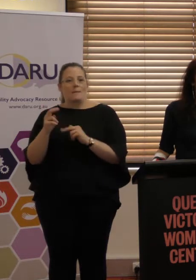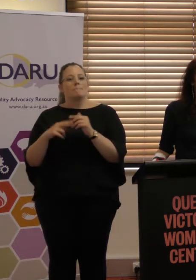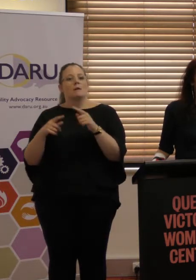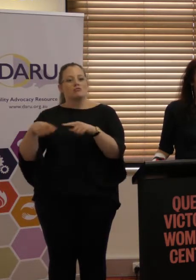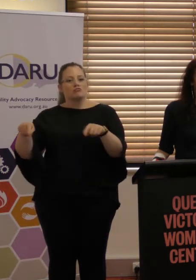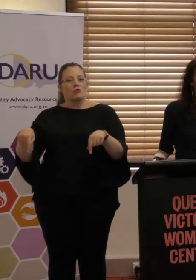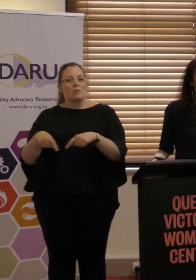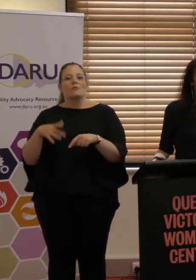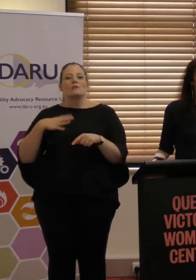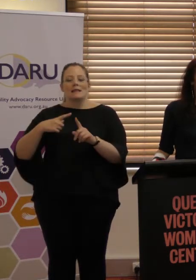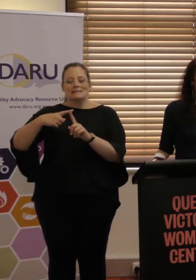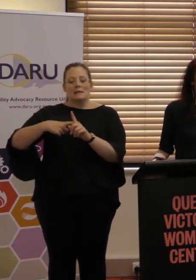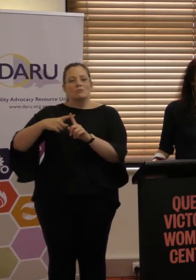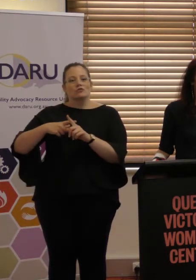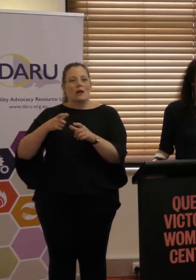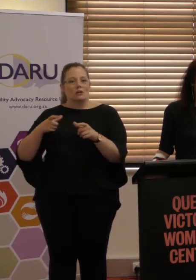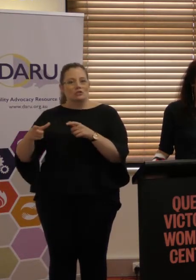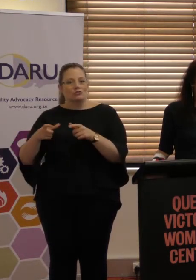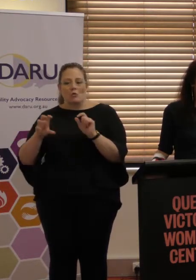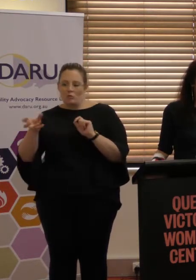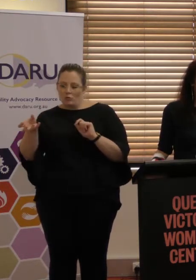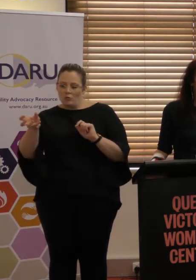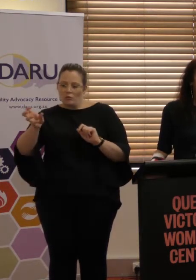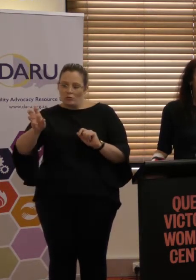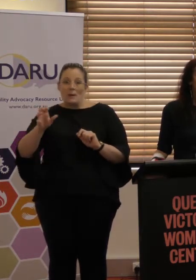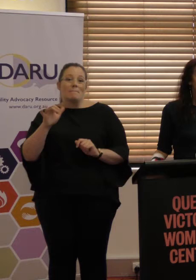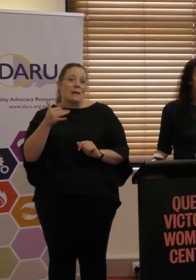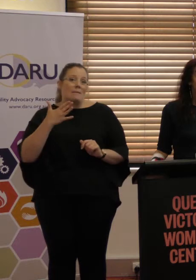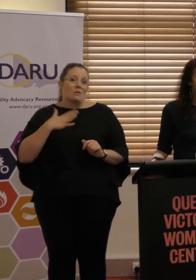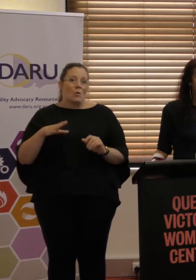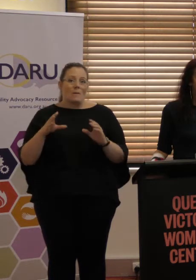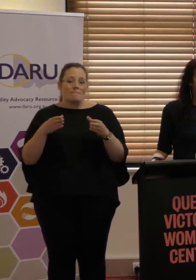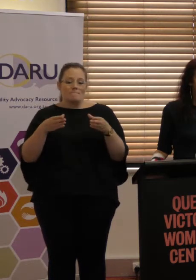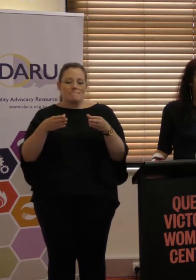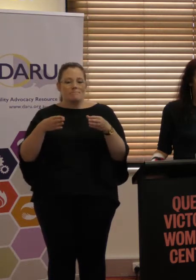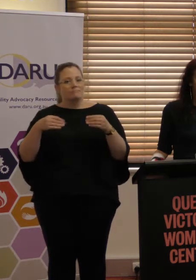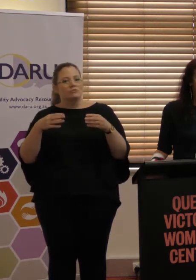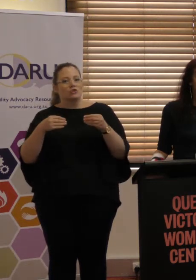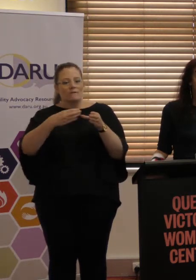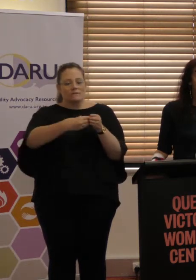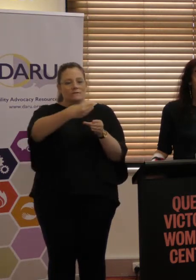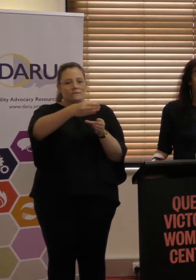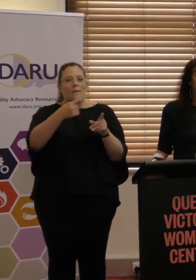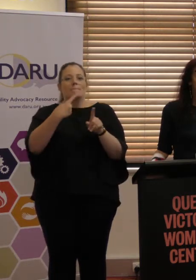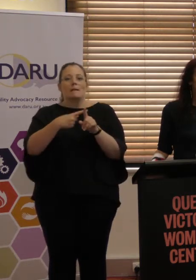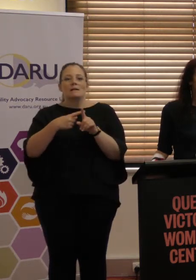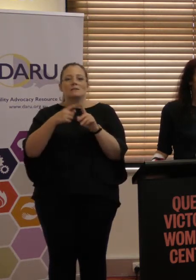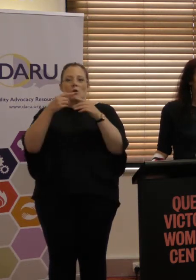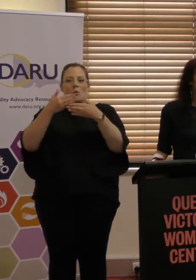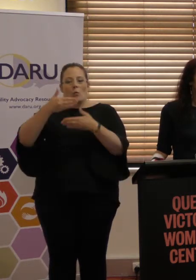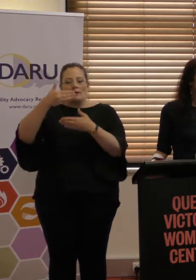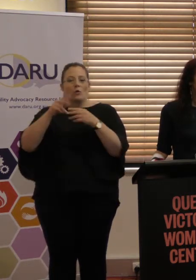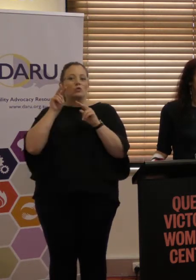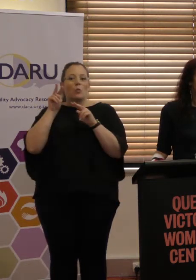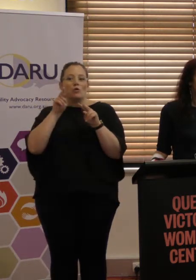temperature controlled, you'd want it, dare I say, padded, you'd want an observation window, you'd want someone taking